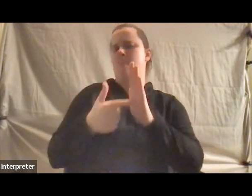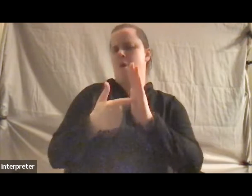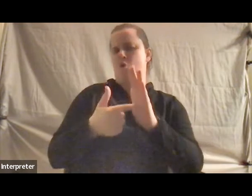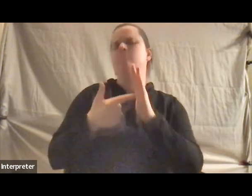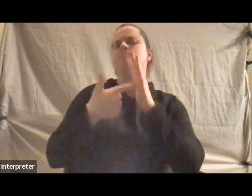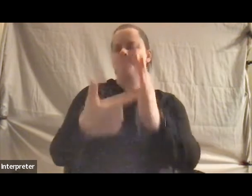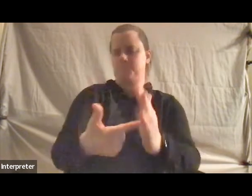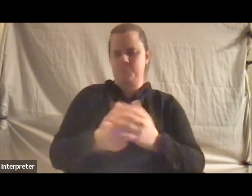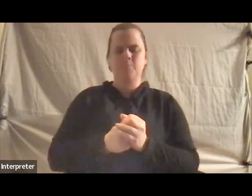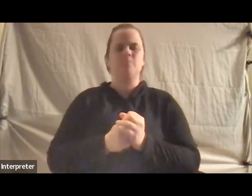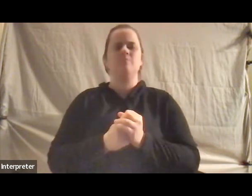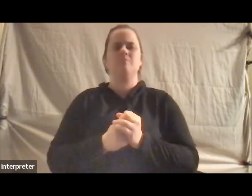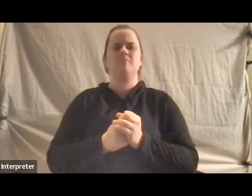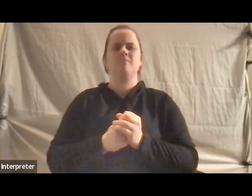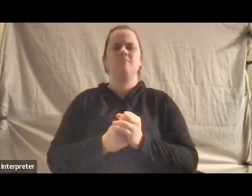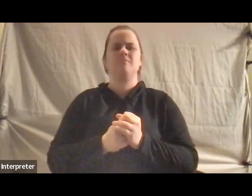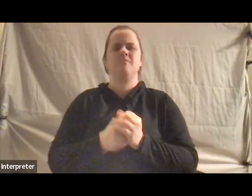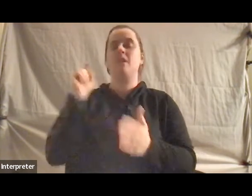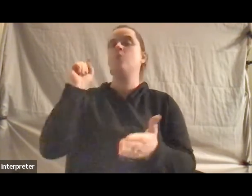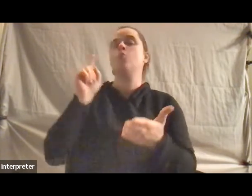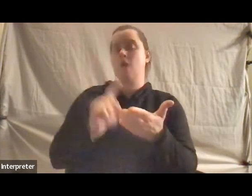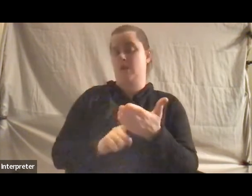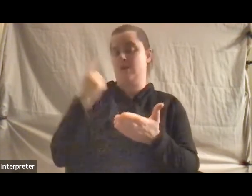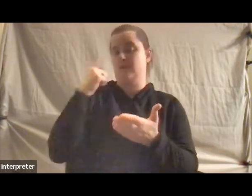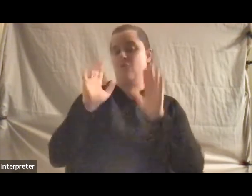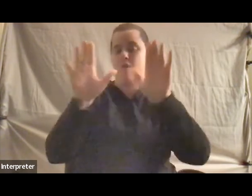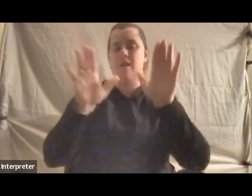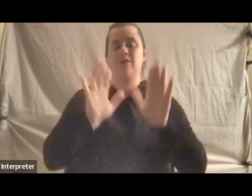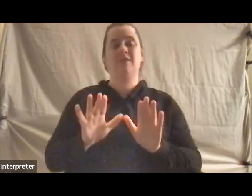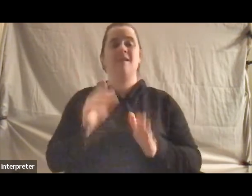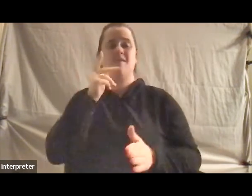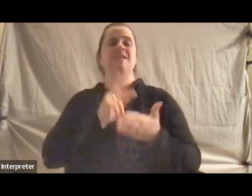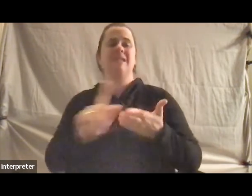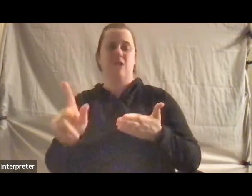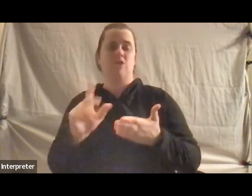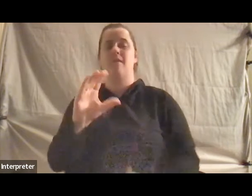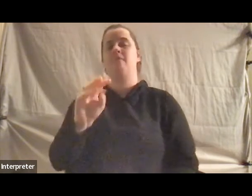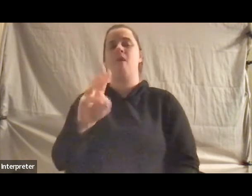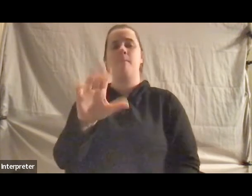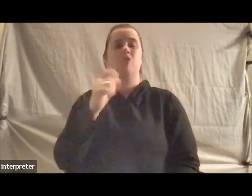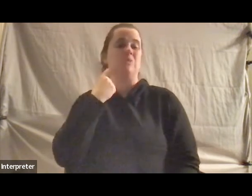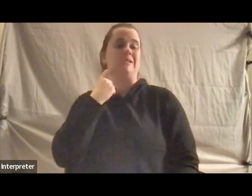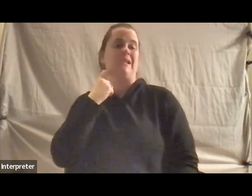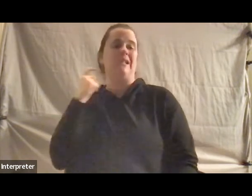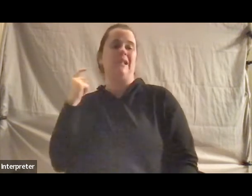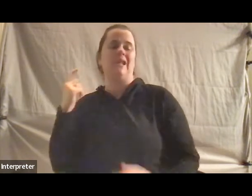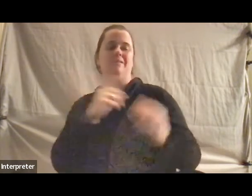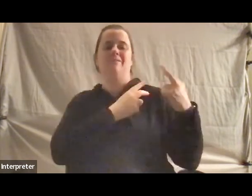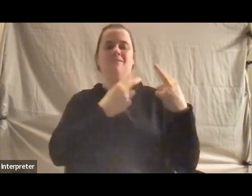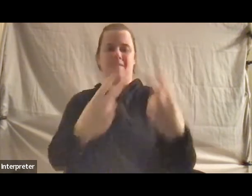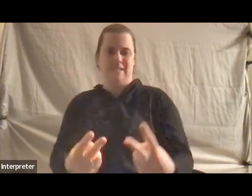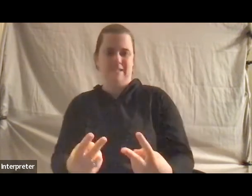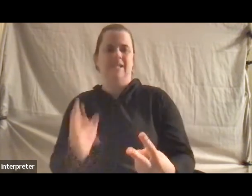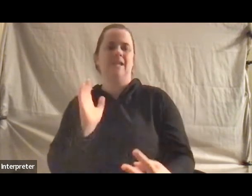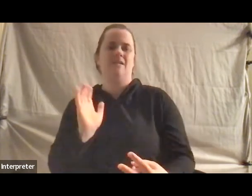being recognized for its excellence, the Secretary of Commerce recently visited our region and personally informed